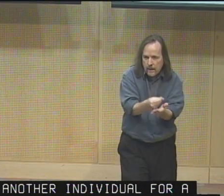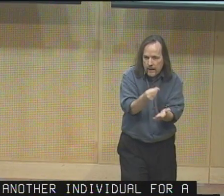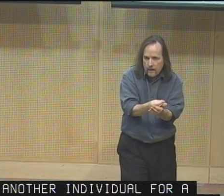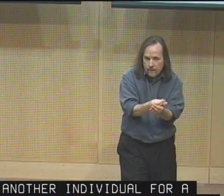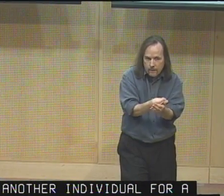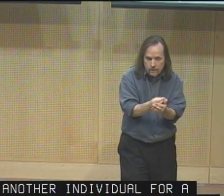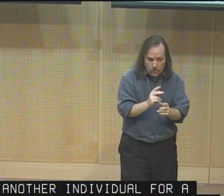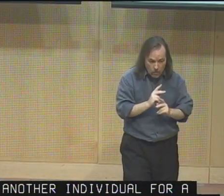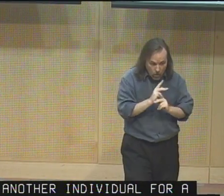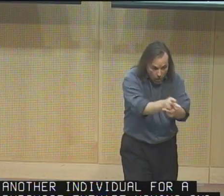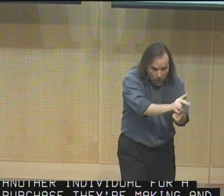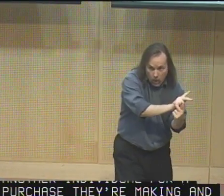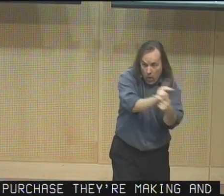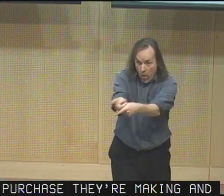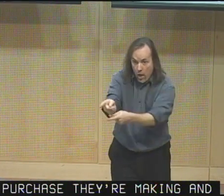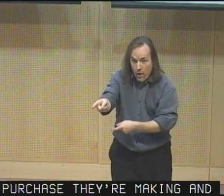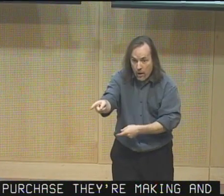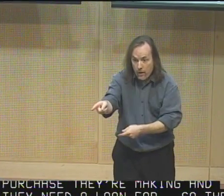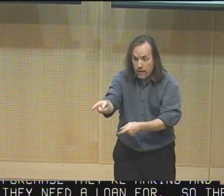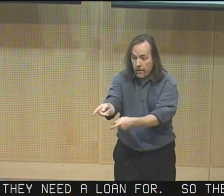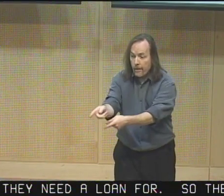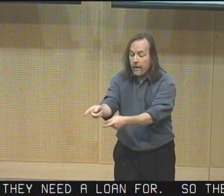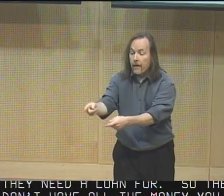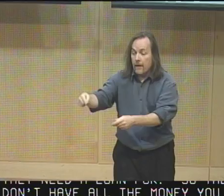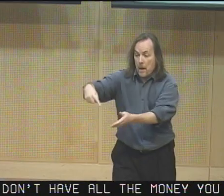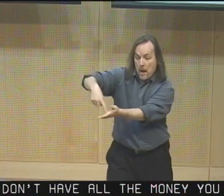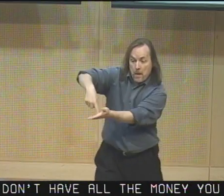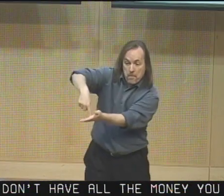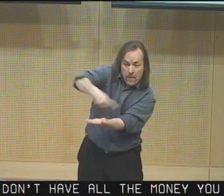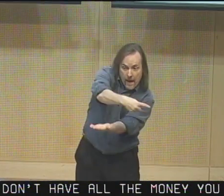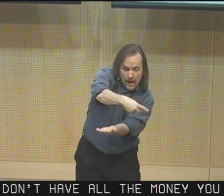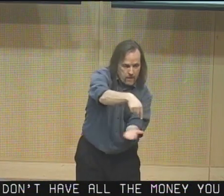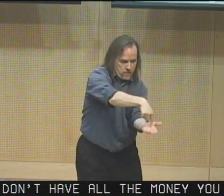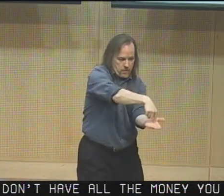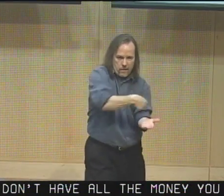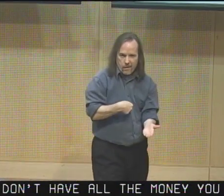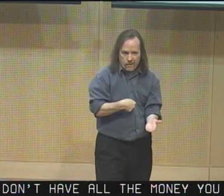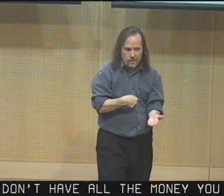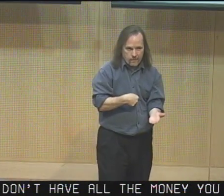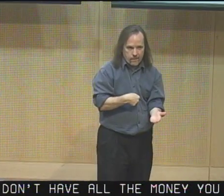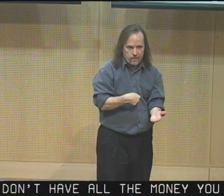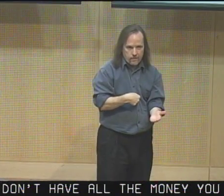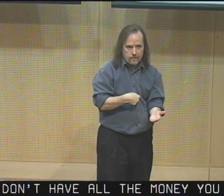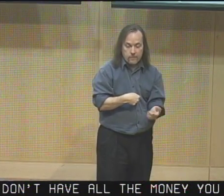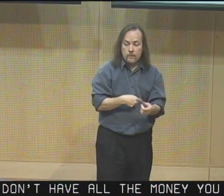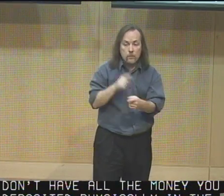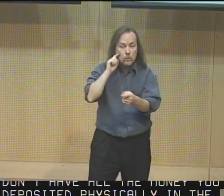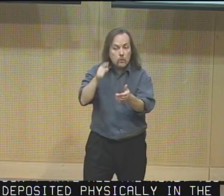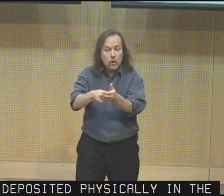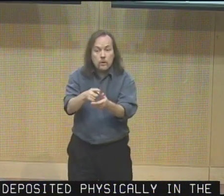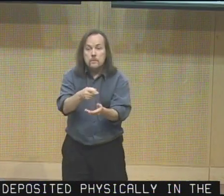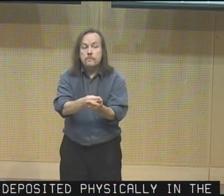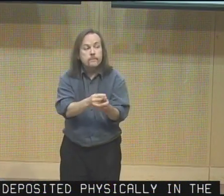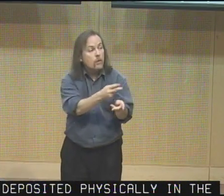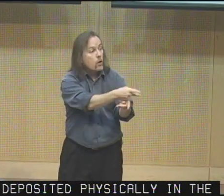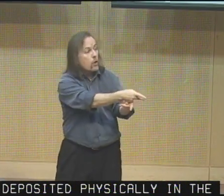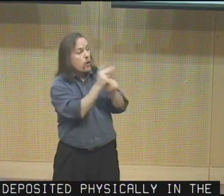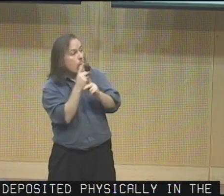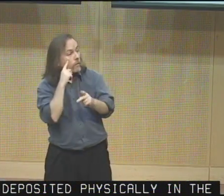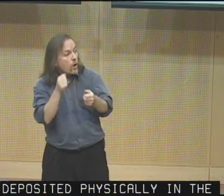bank makes money is via the loans. The loan interest that's paid back to the bank in part is paid to you through the interest